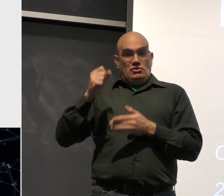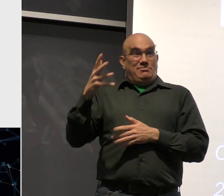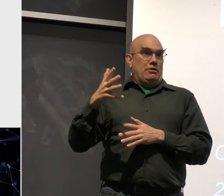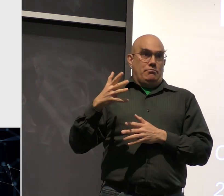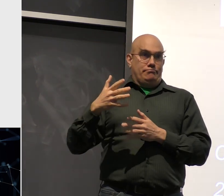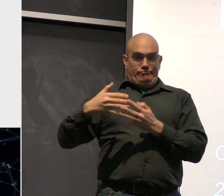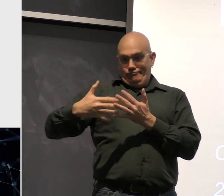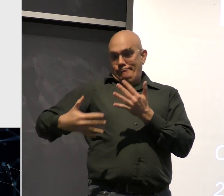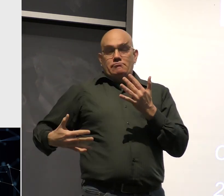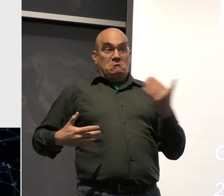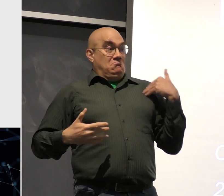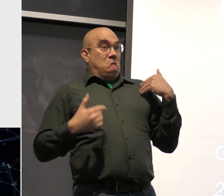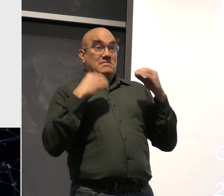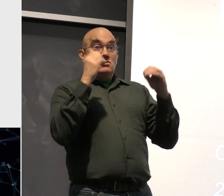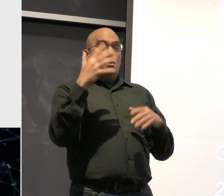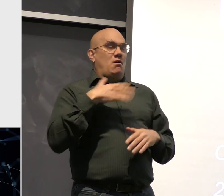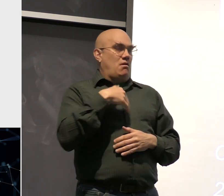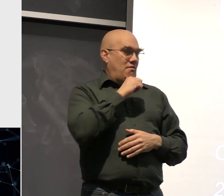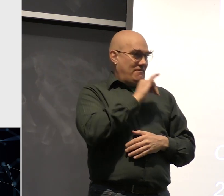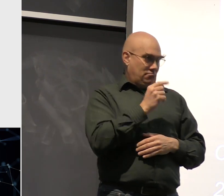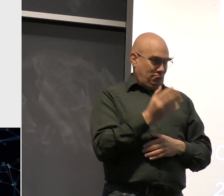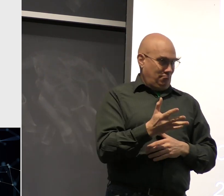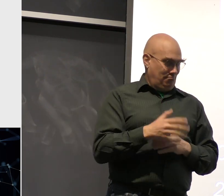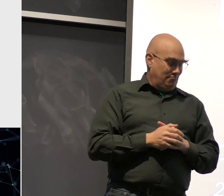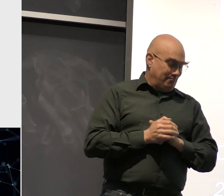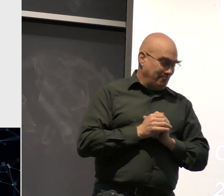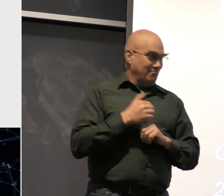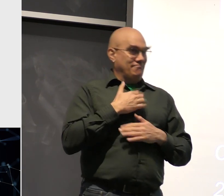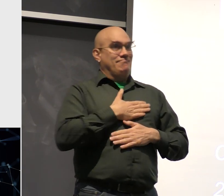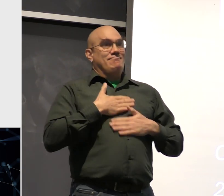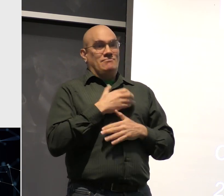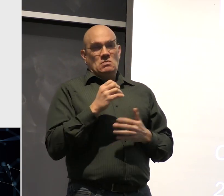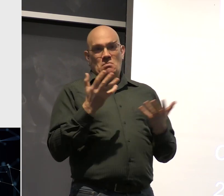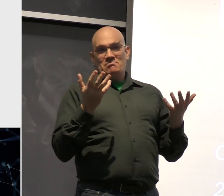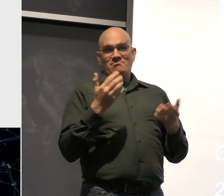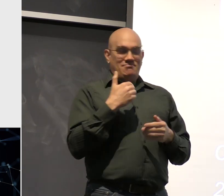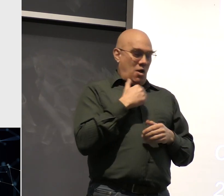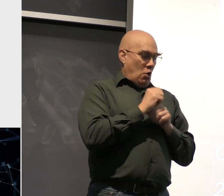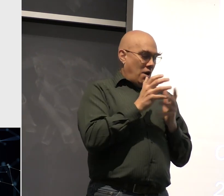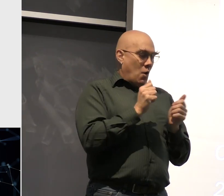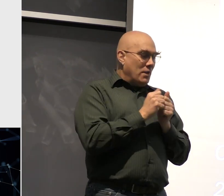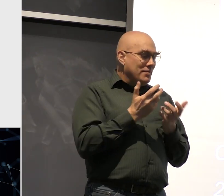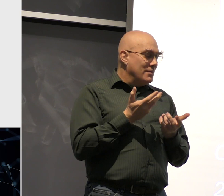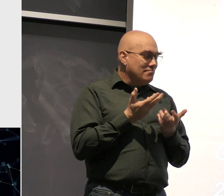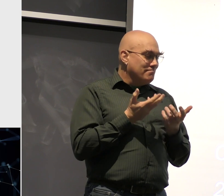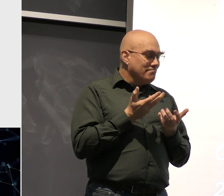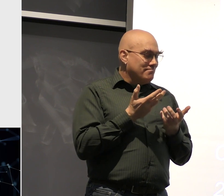but my research in Shakespeare is copious, and so I just love it. I really do. I'm working a